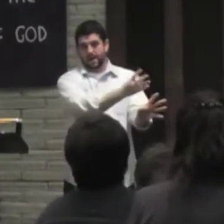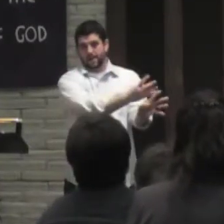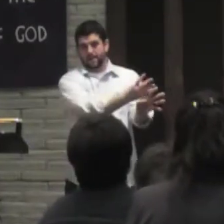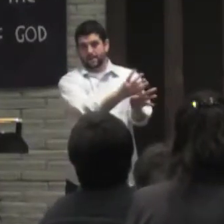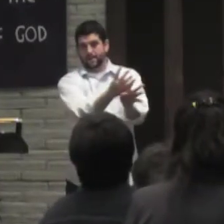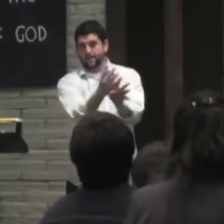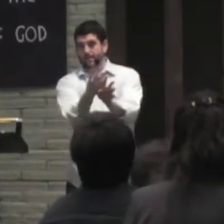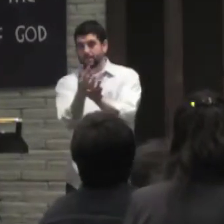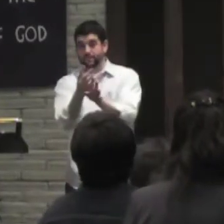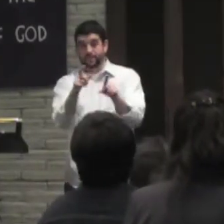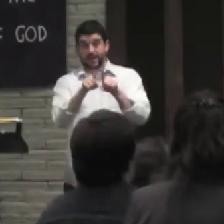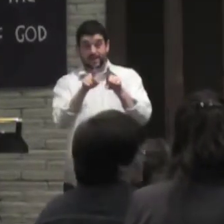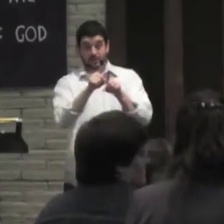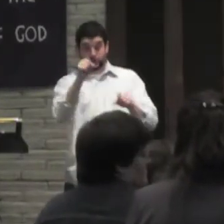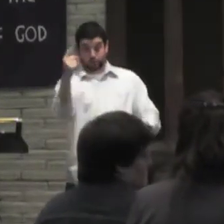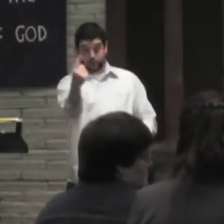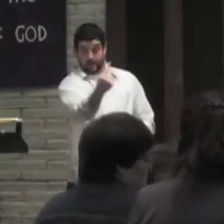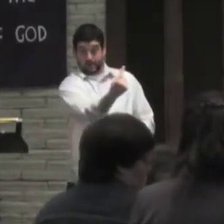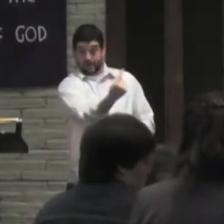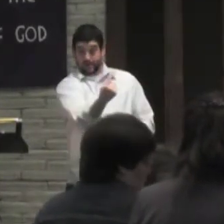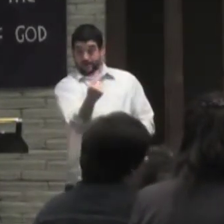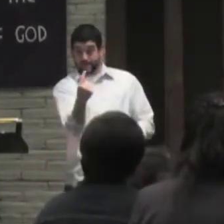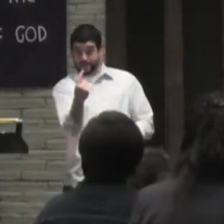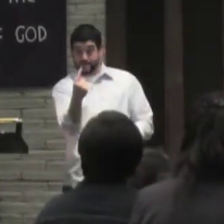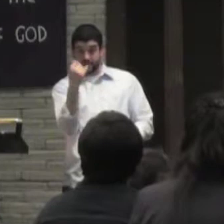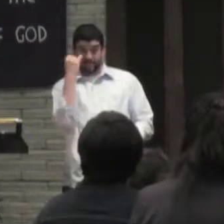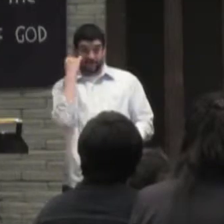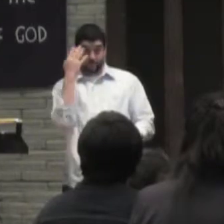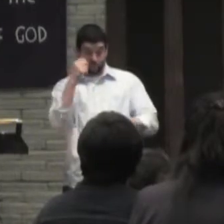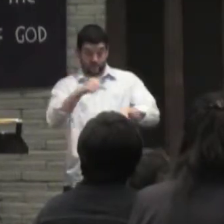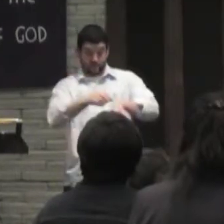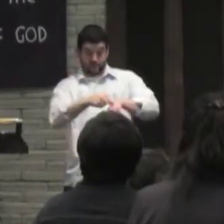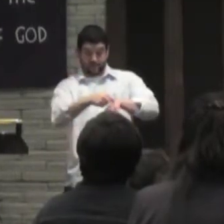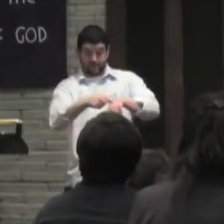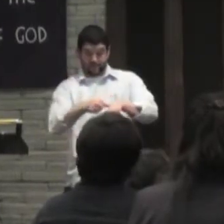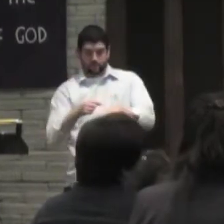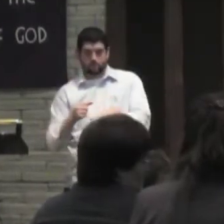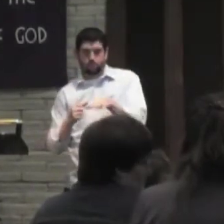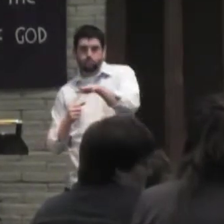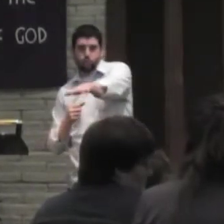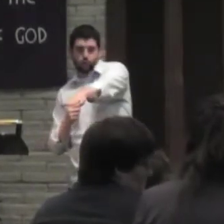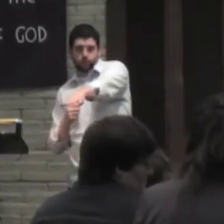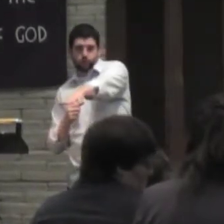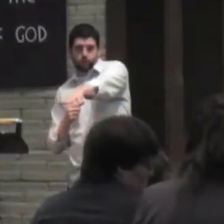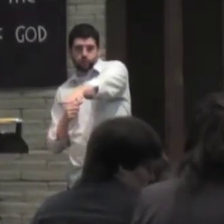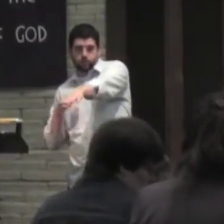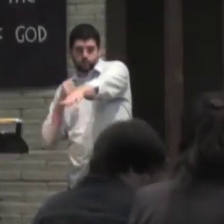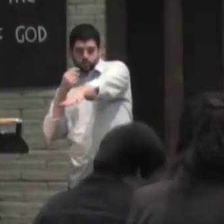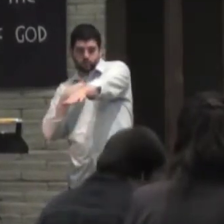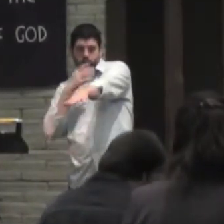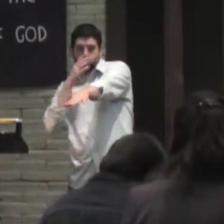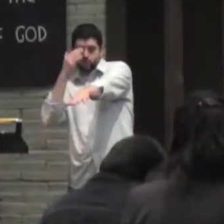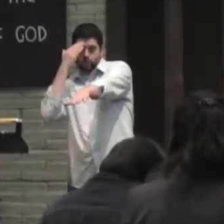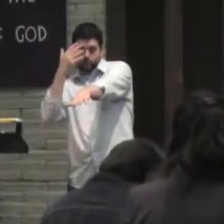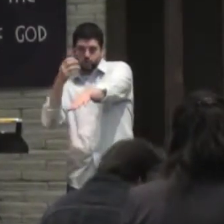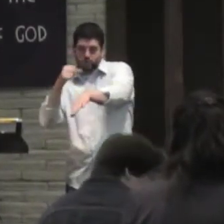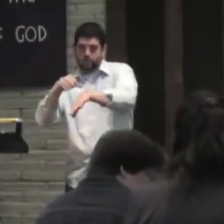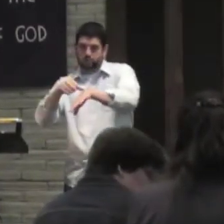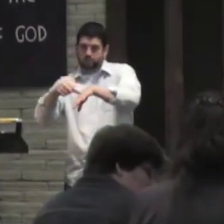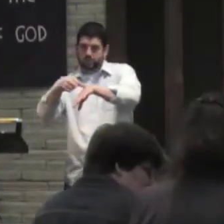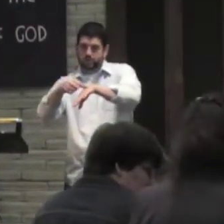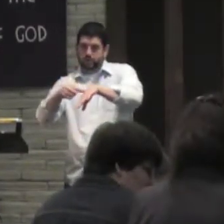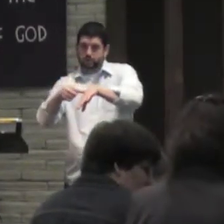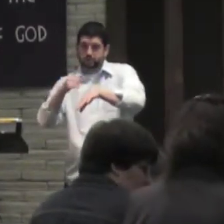If, as you come forward, put your hand out if you would like me to put the ashes on the back of your